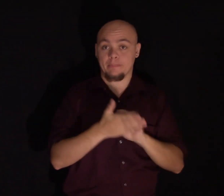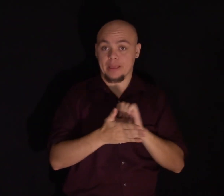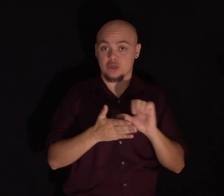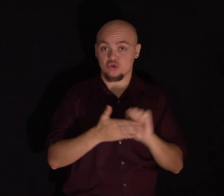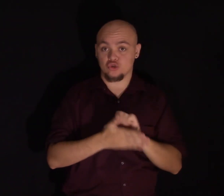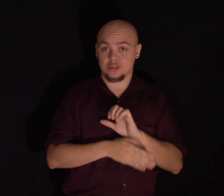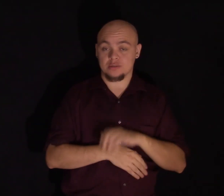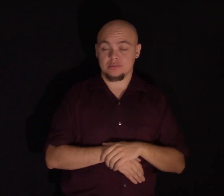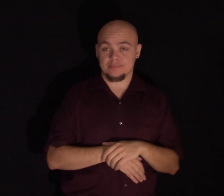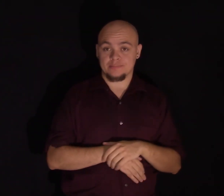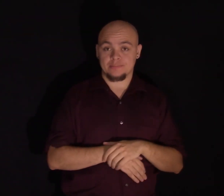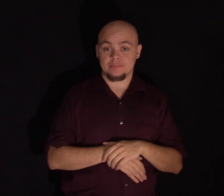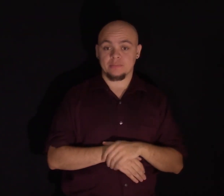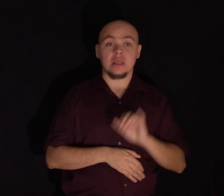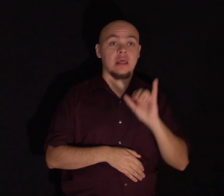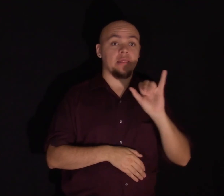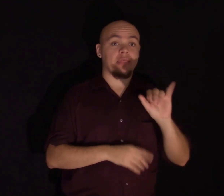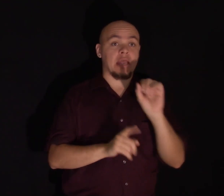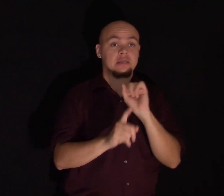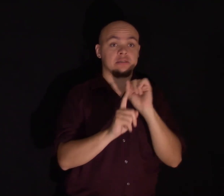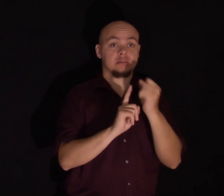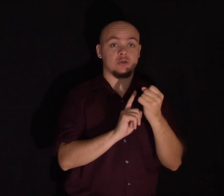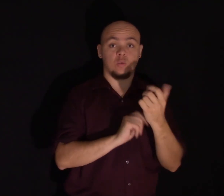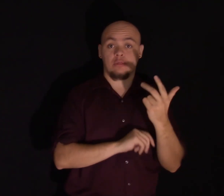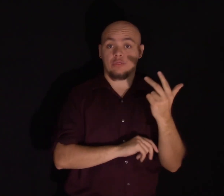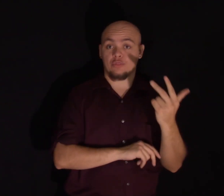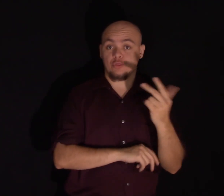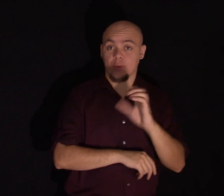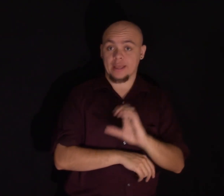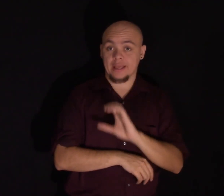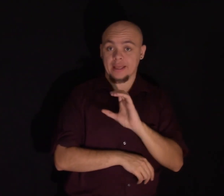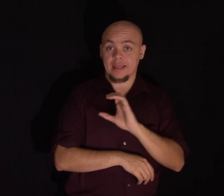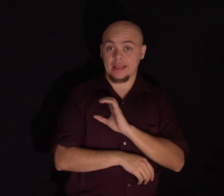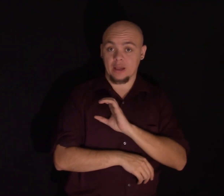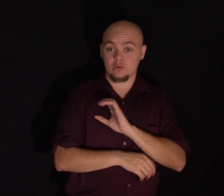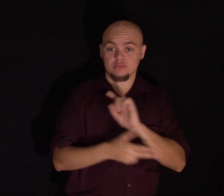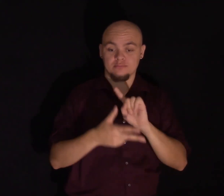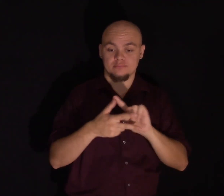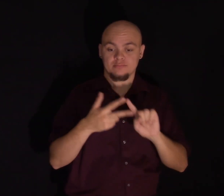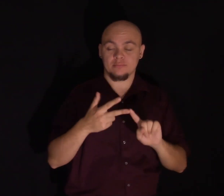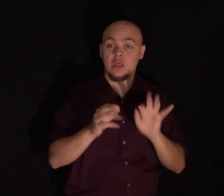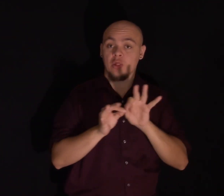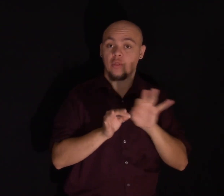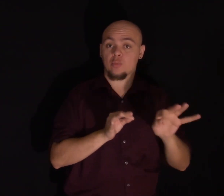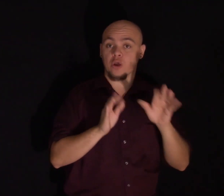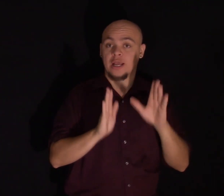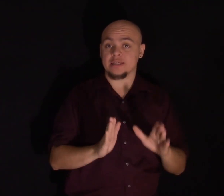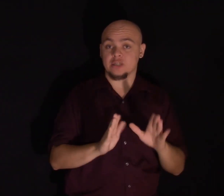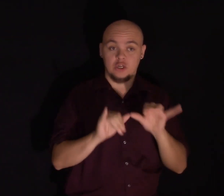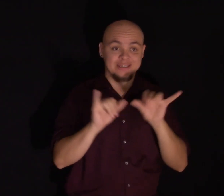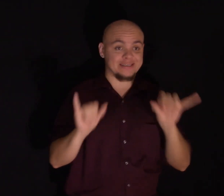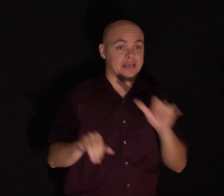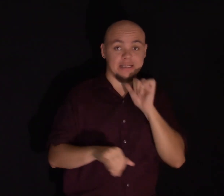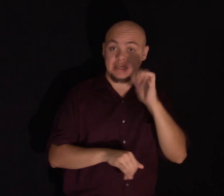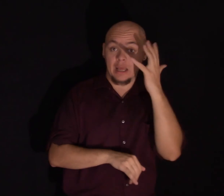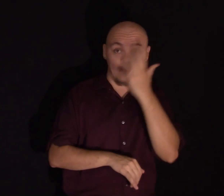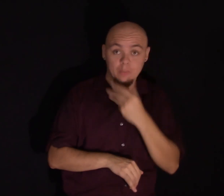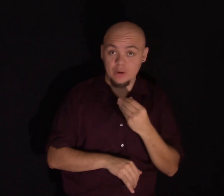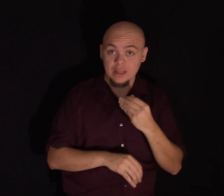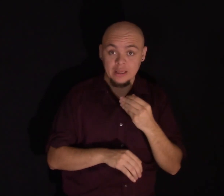and this entire situation with the three characters this is the procrastinator system it's not pretty but in the